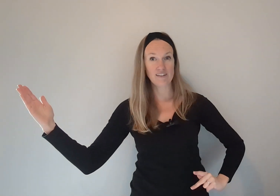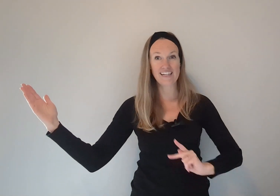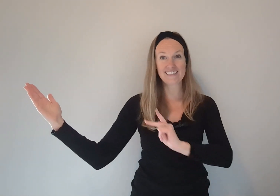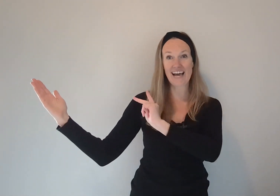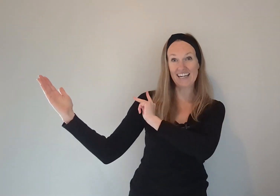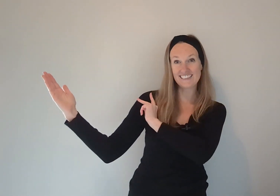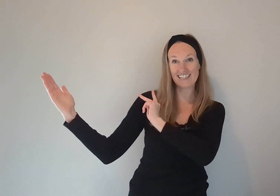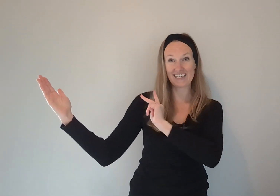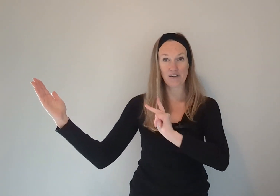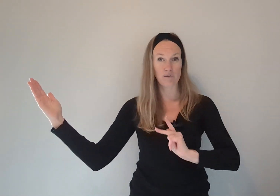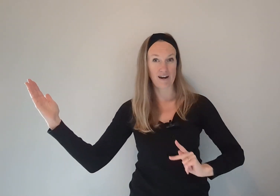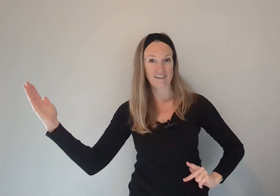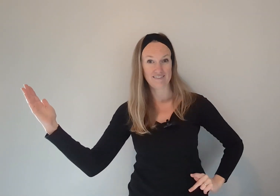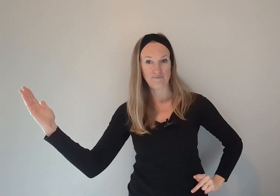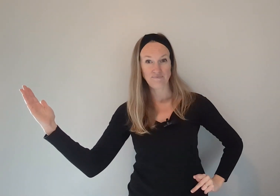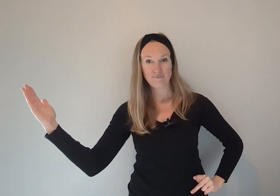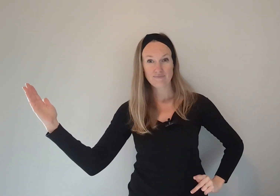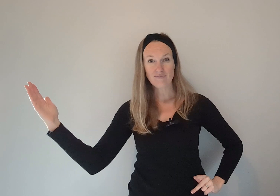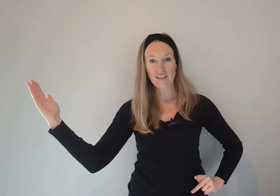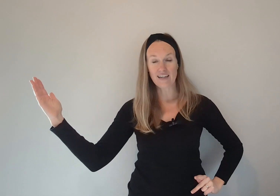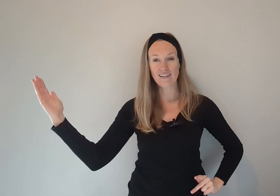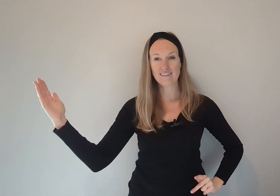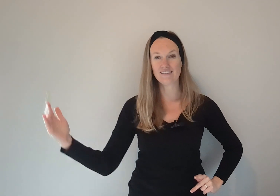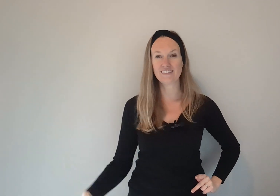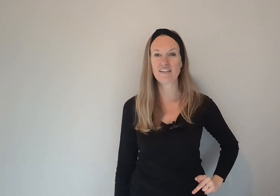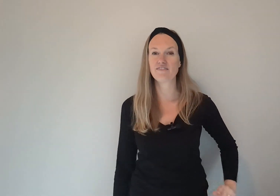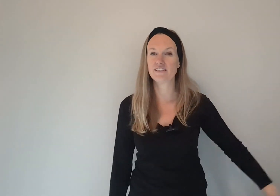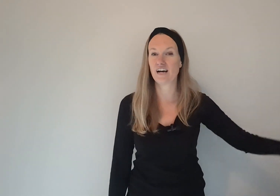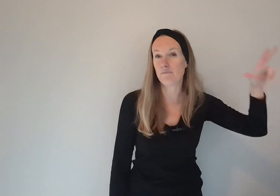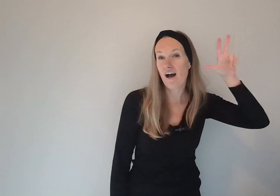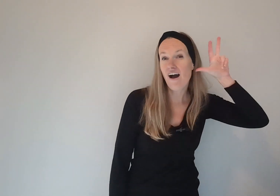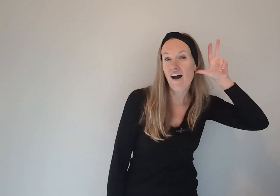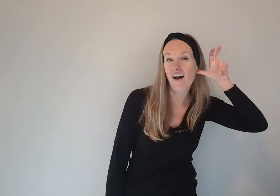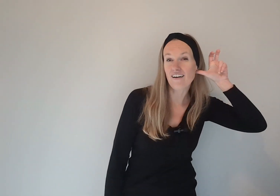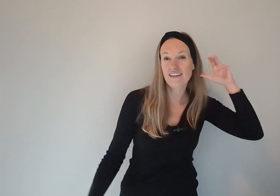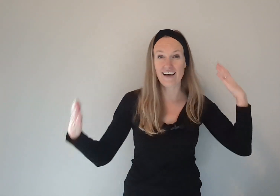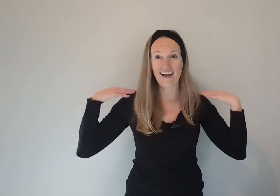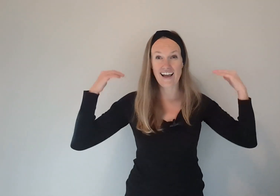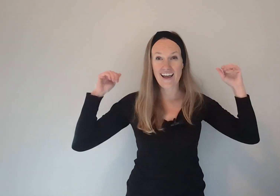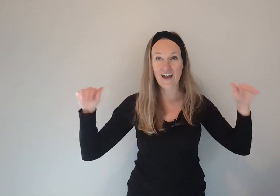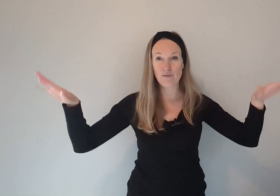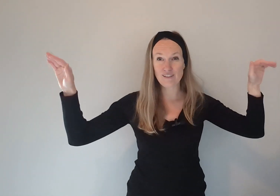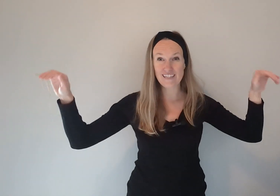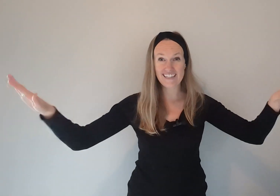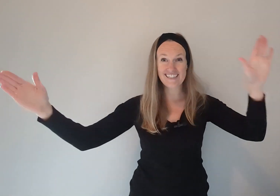that sash that a king would wear. Okay, so let's try that from the top. Hark the herald